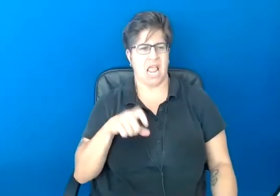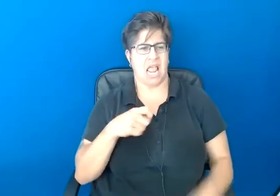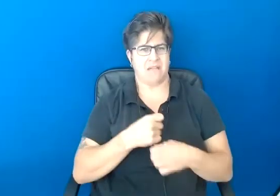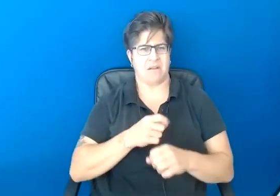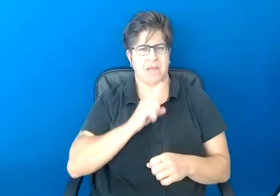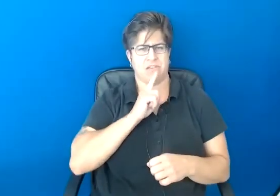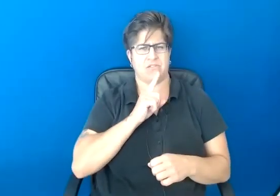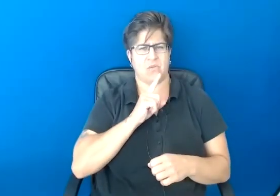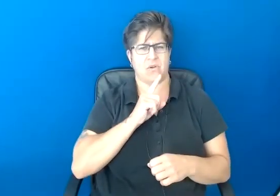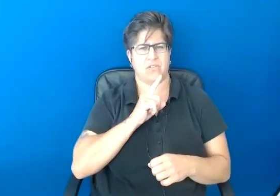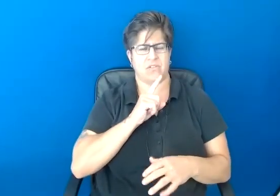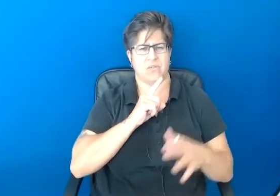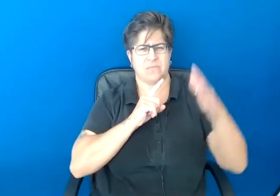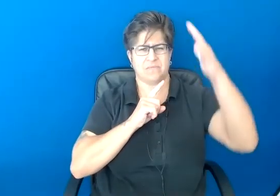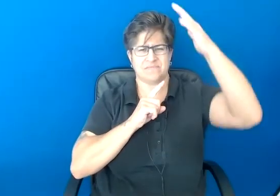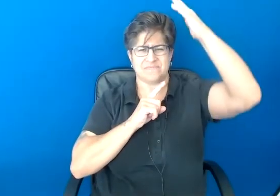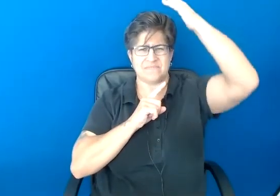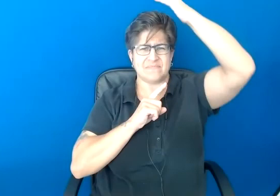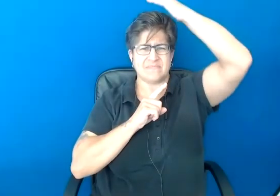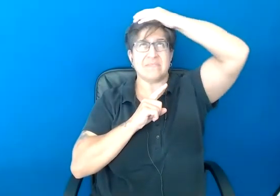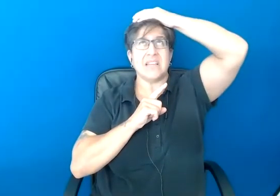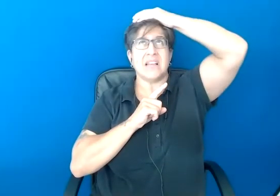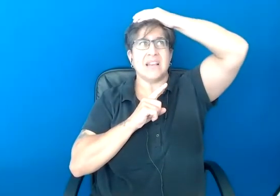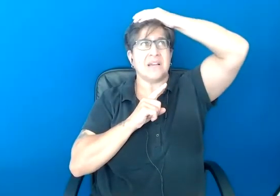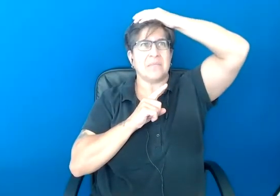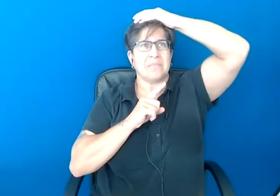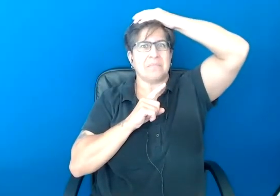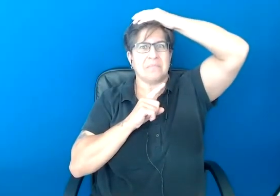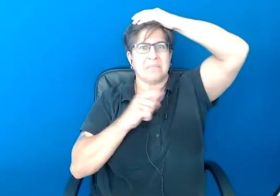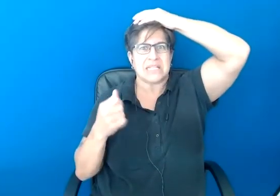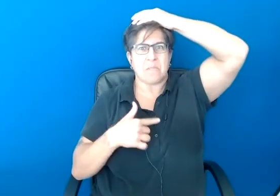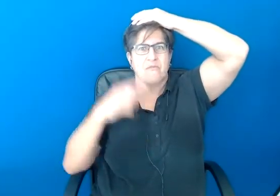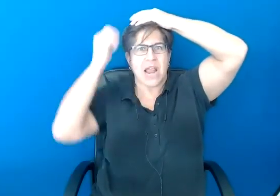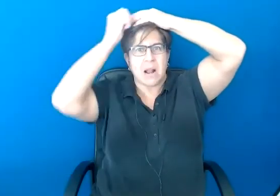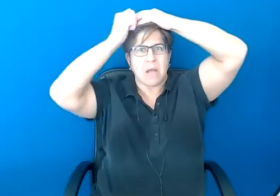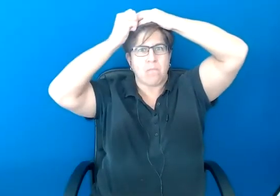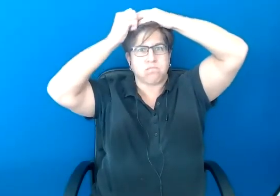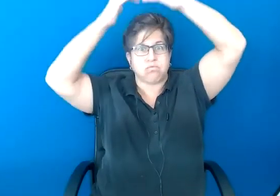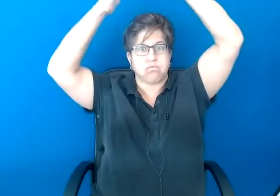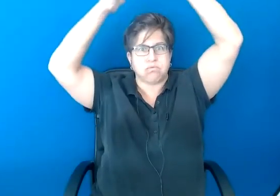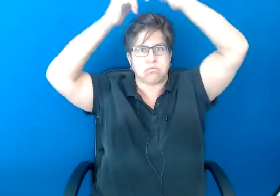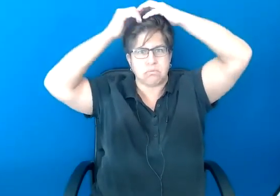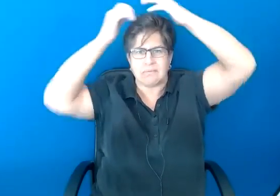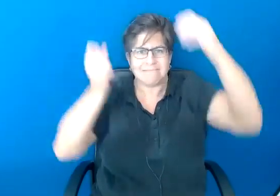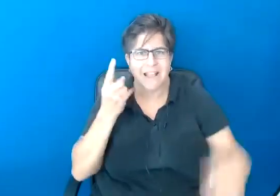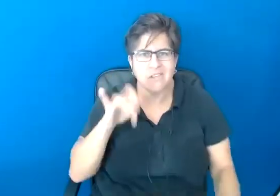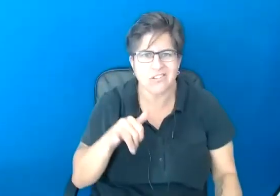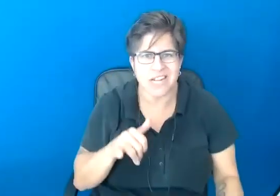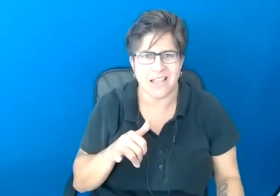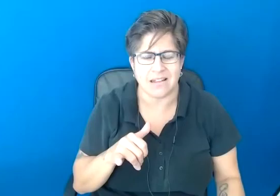that. What I think is happening is that people are misinterpreting what sponsorship means. That's